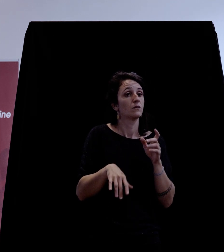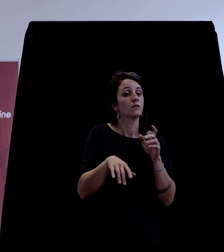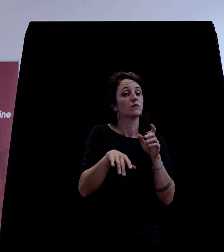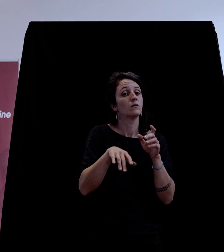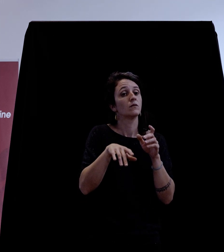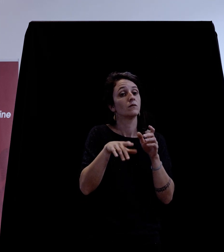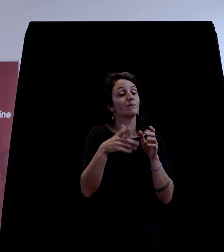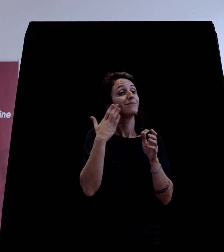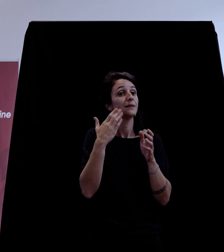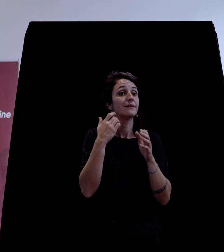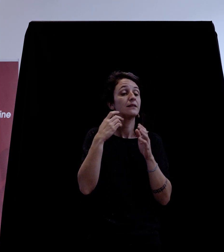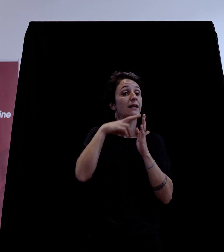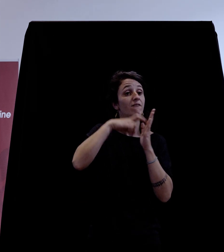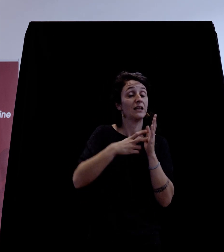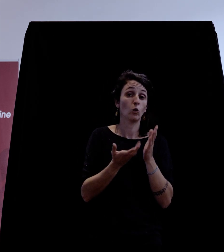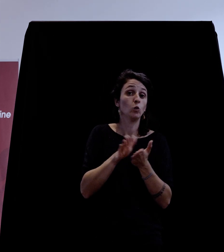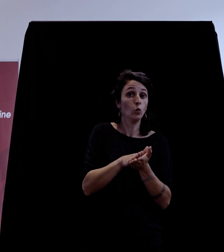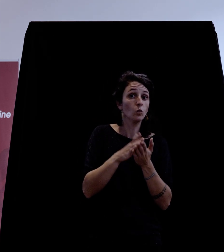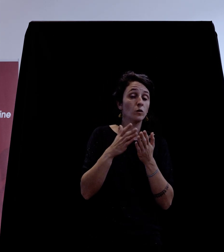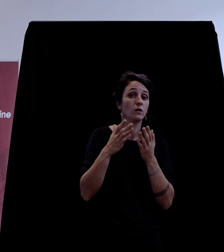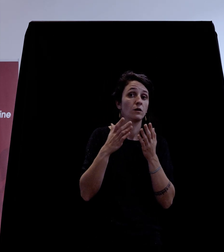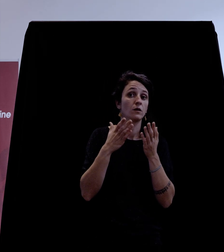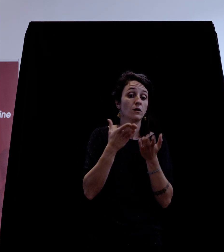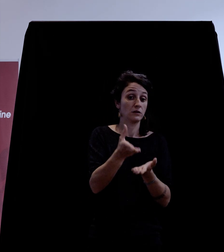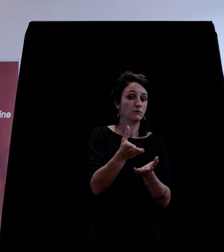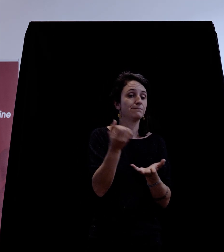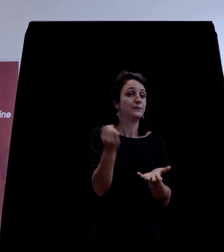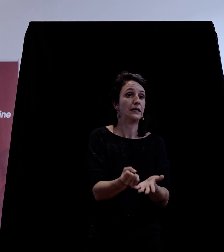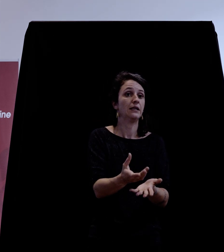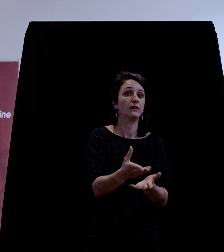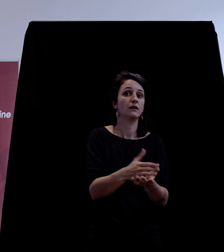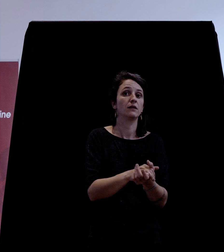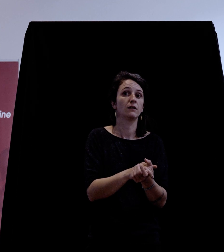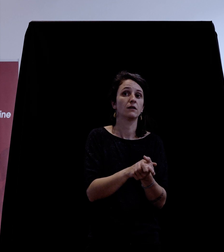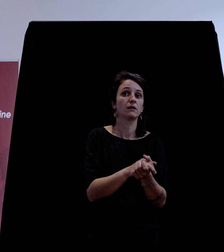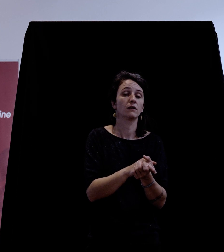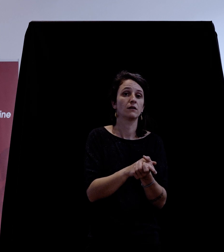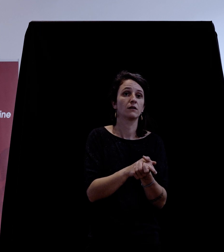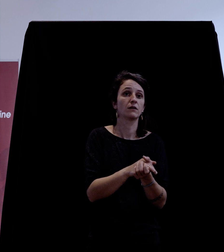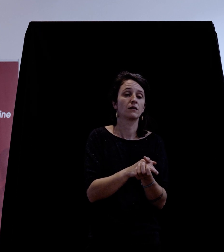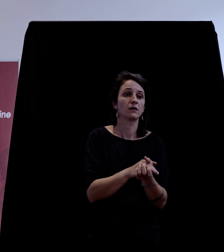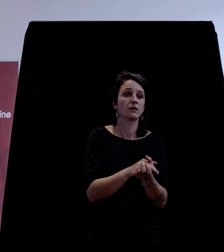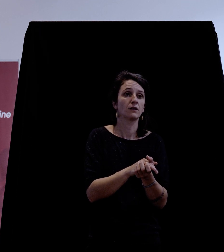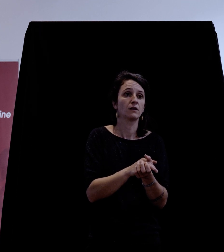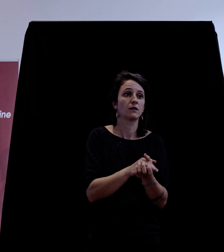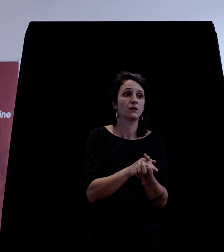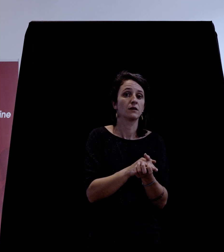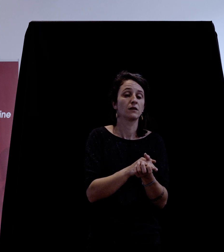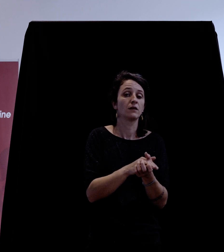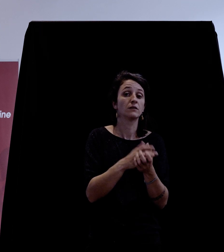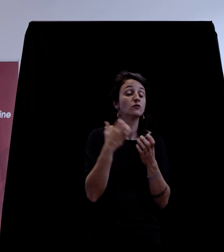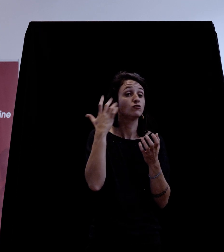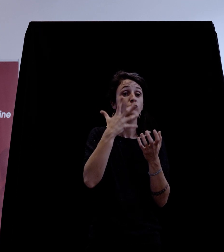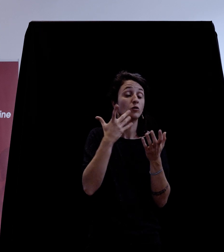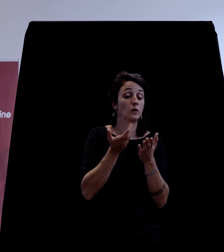have really sensory impaired kids. Now, the research first study was done here in